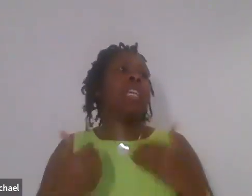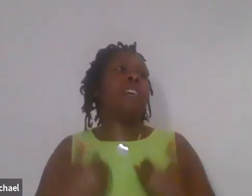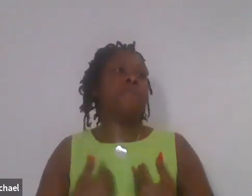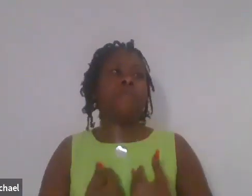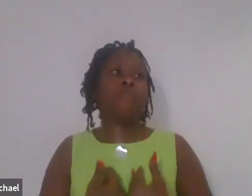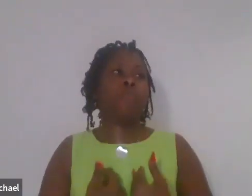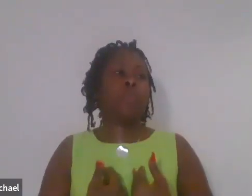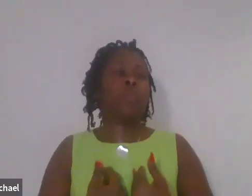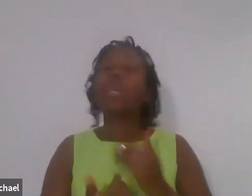I have enough skills.